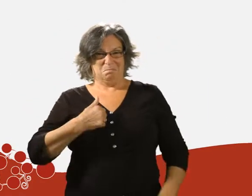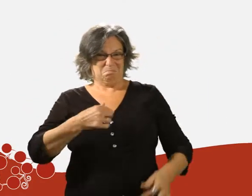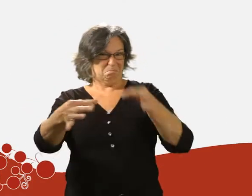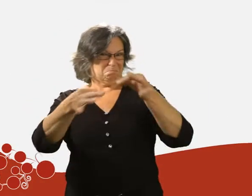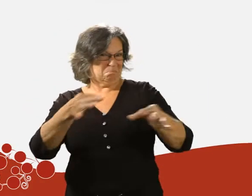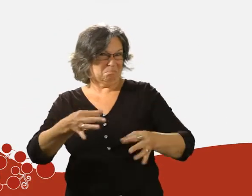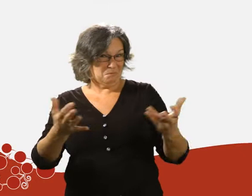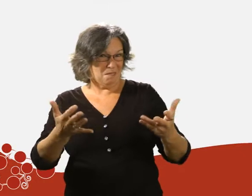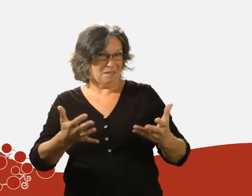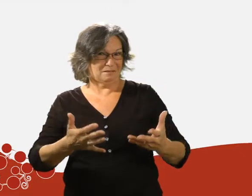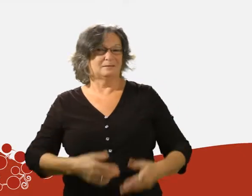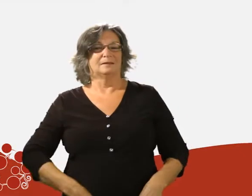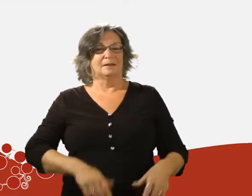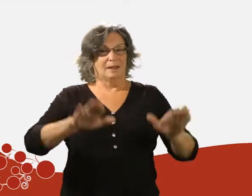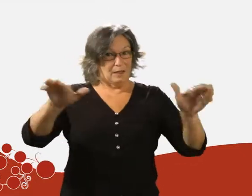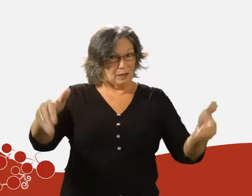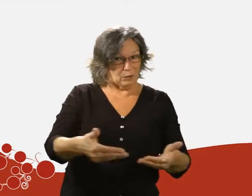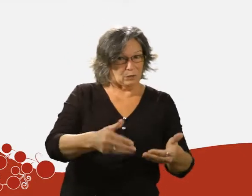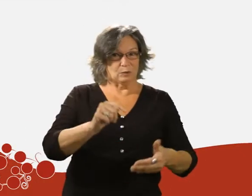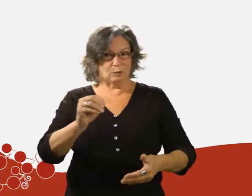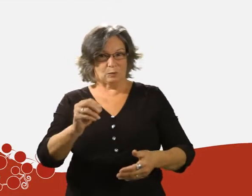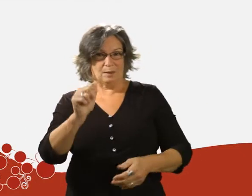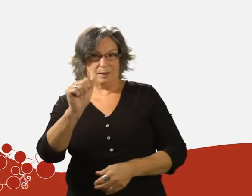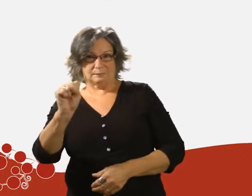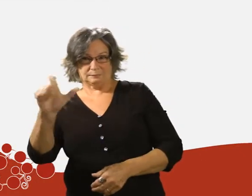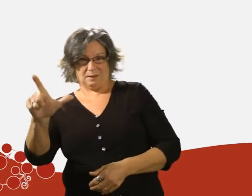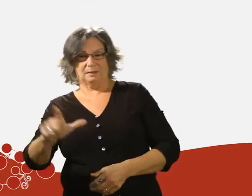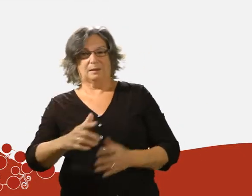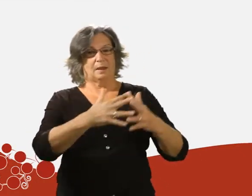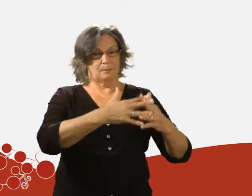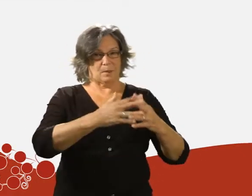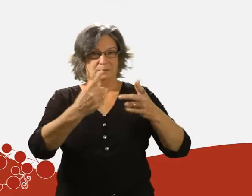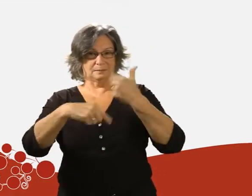and welcome to Introduction to American Sign Language.